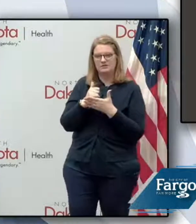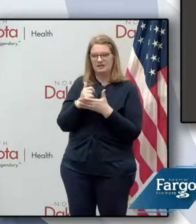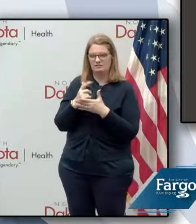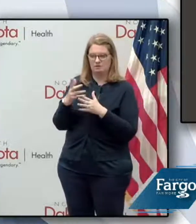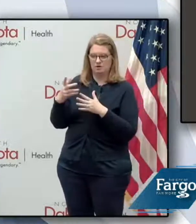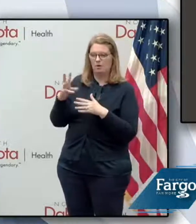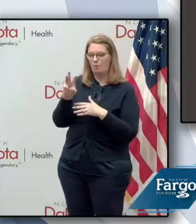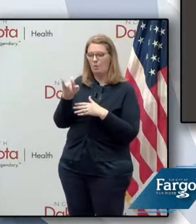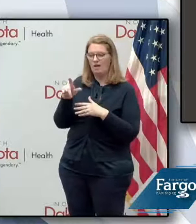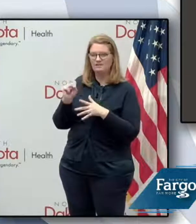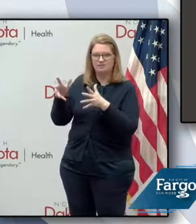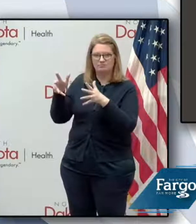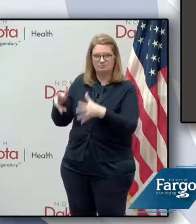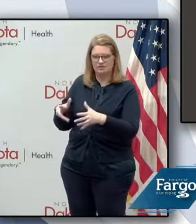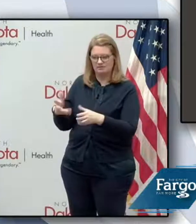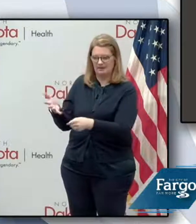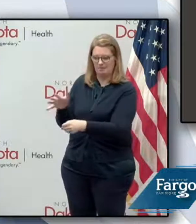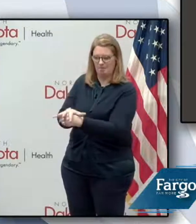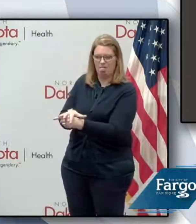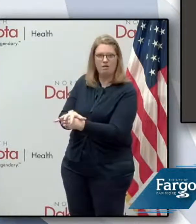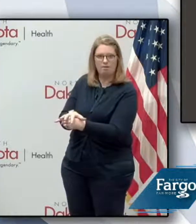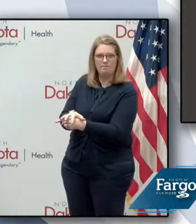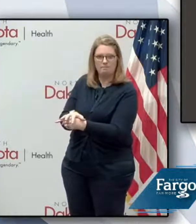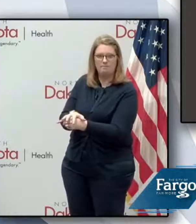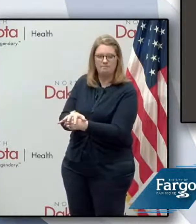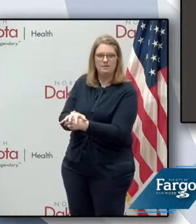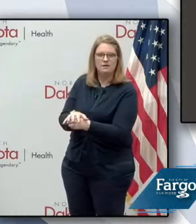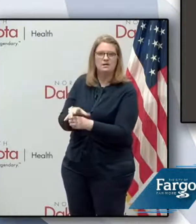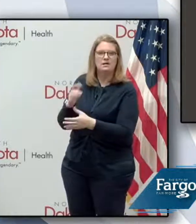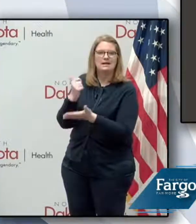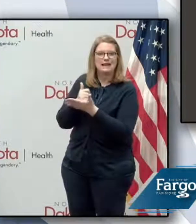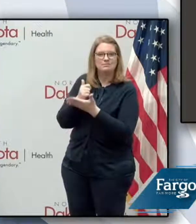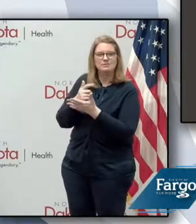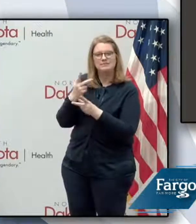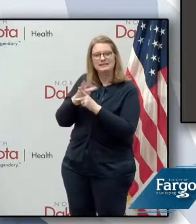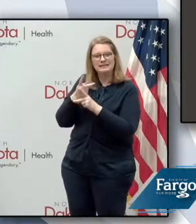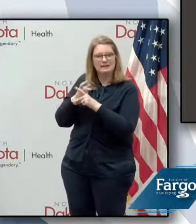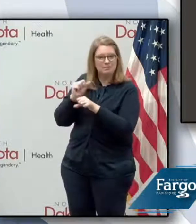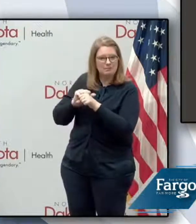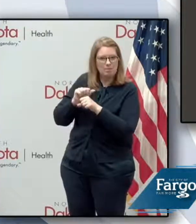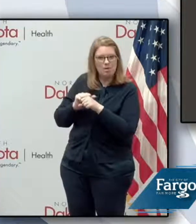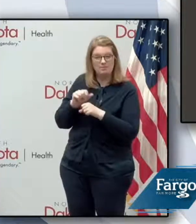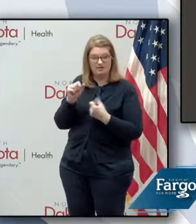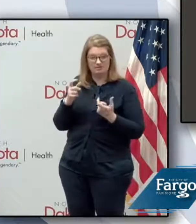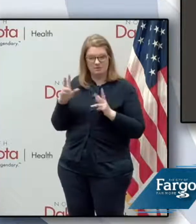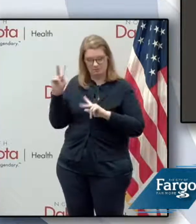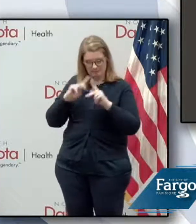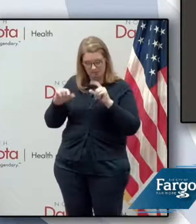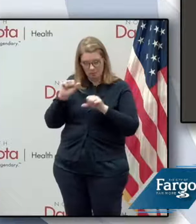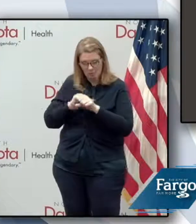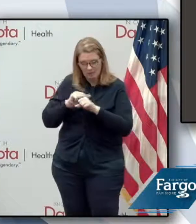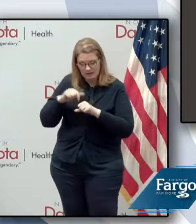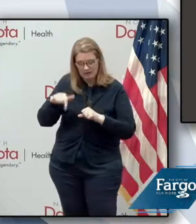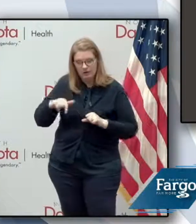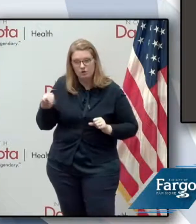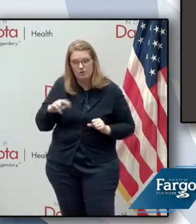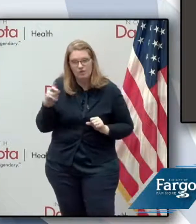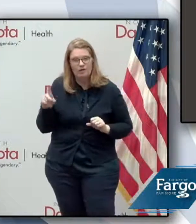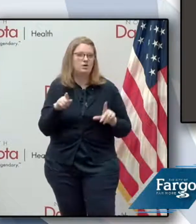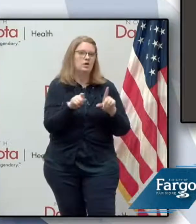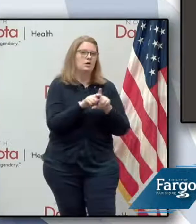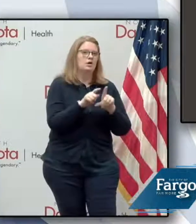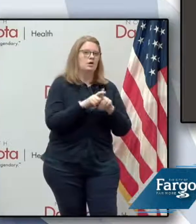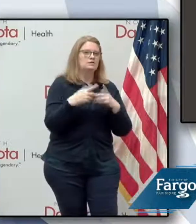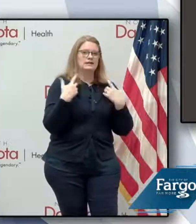wells and plug those. That helped us keep employment for crews in North Dakota, but it also helped us solve an